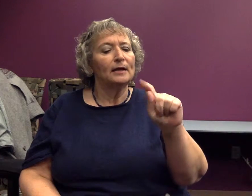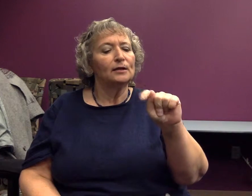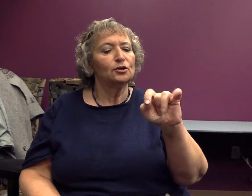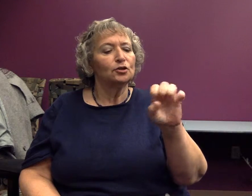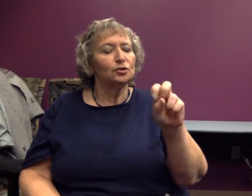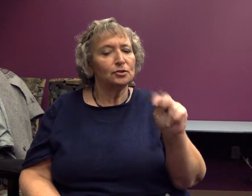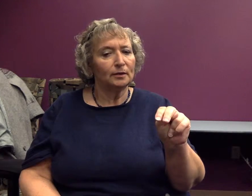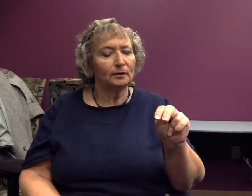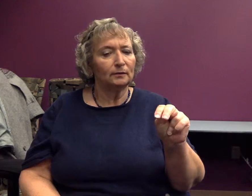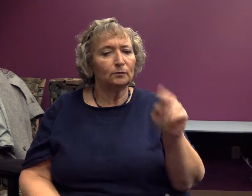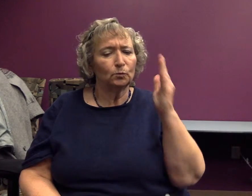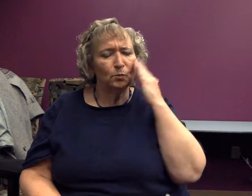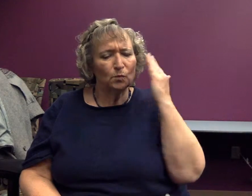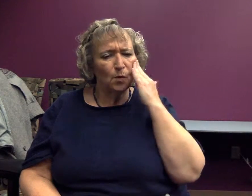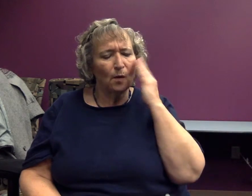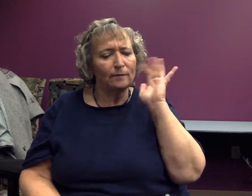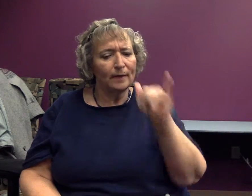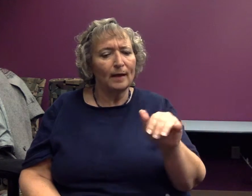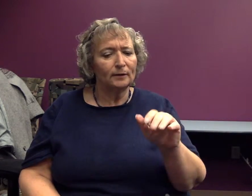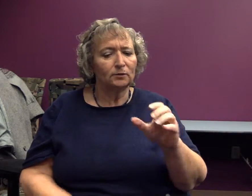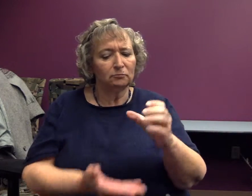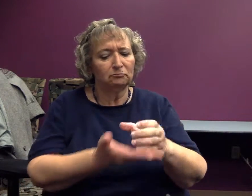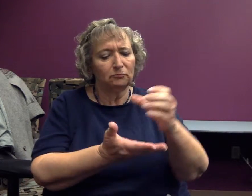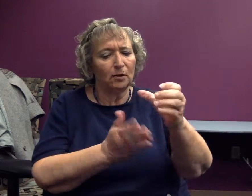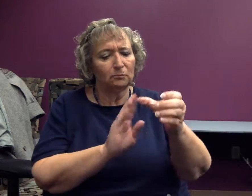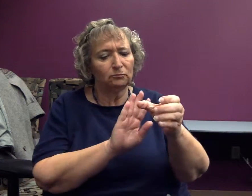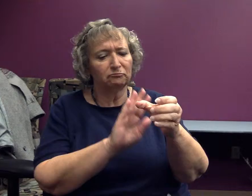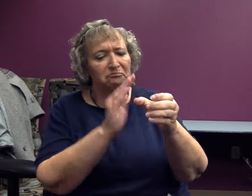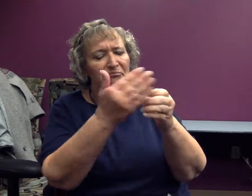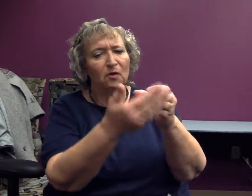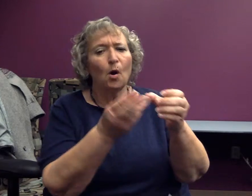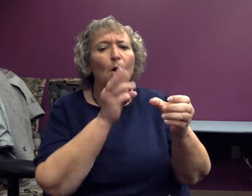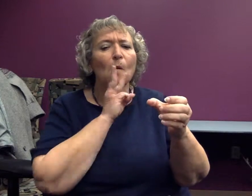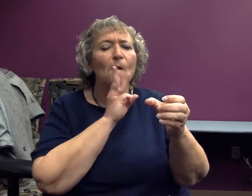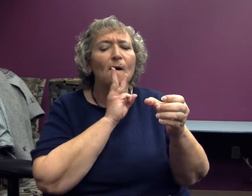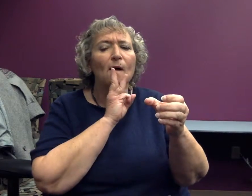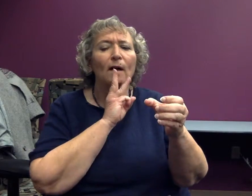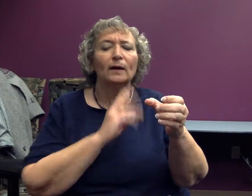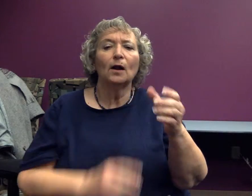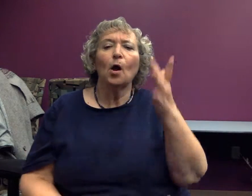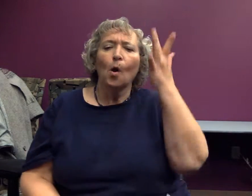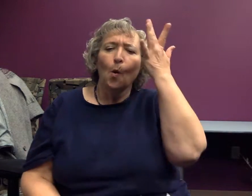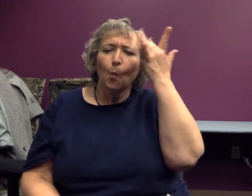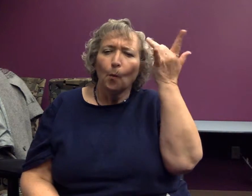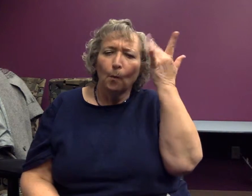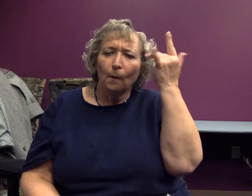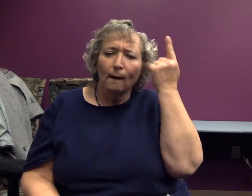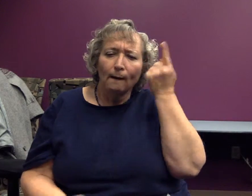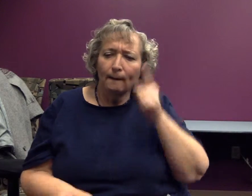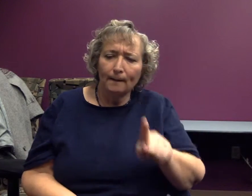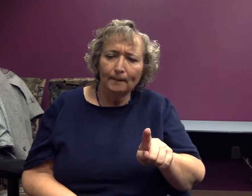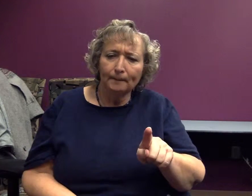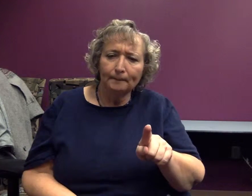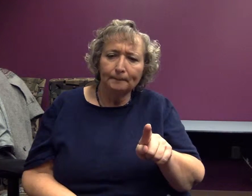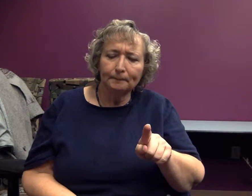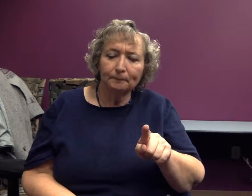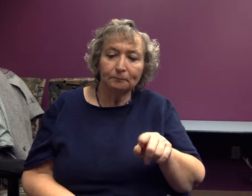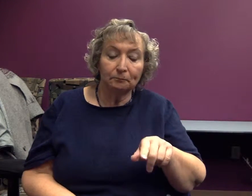This is my question I posed to you. TJ, what do you think? If I take this Pepsi can, and right now, I can pick it up and feel it, and it's got water on the outside of